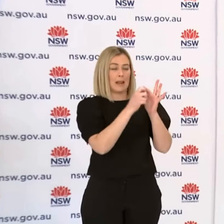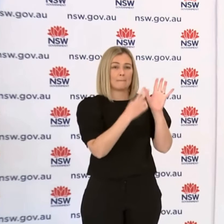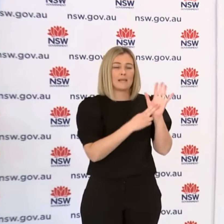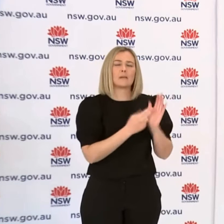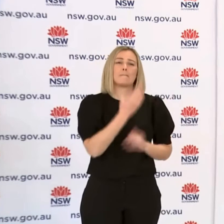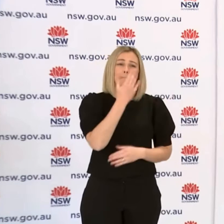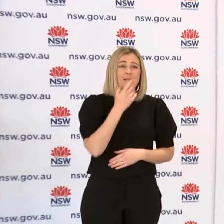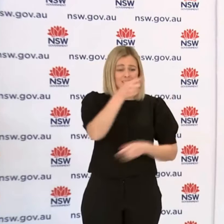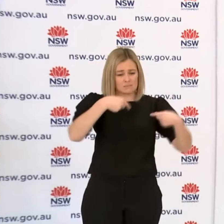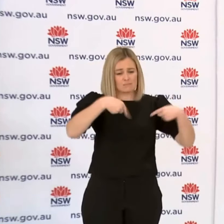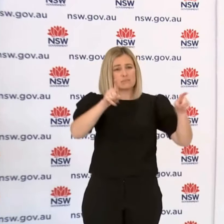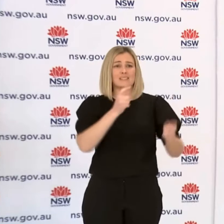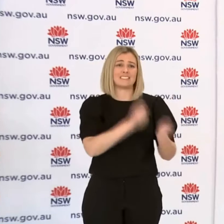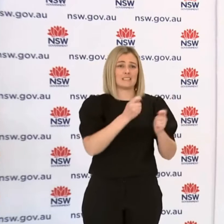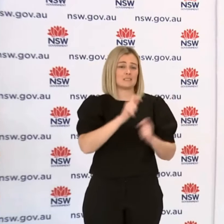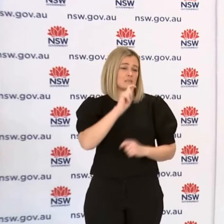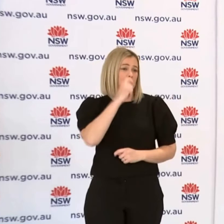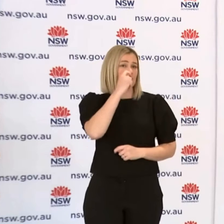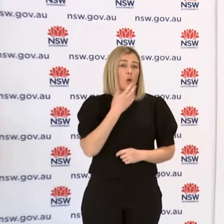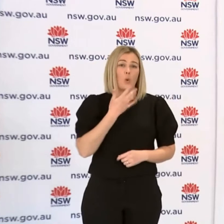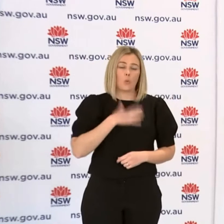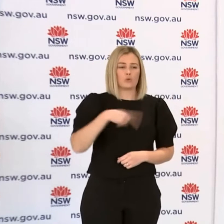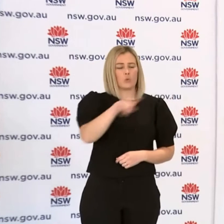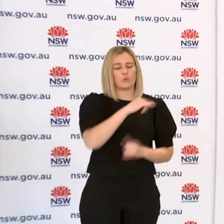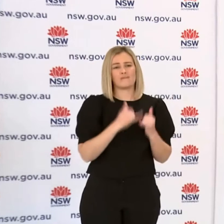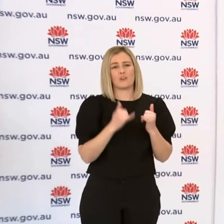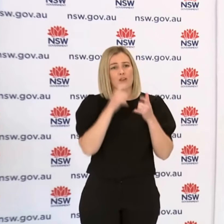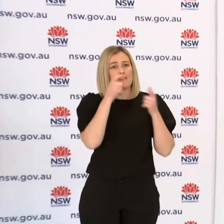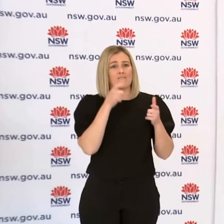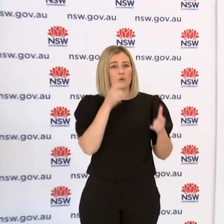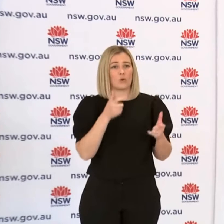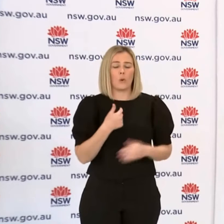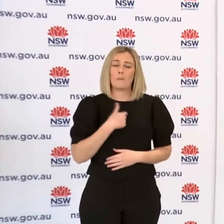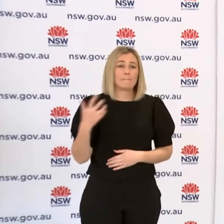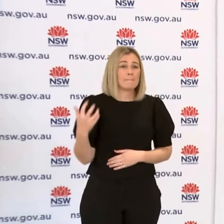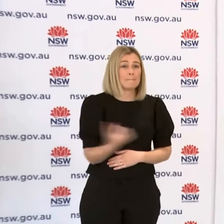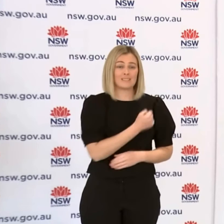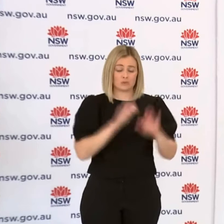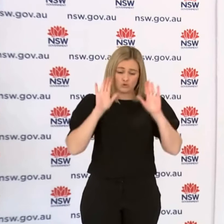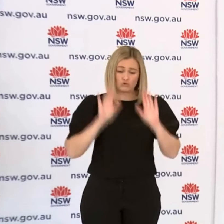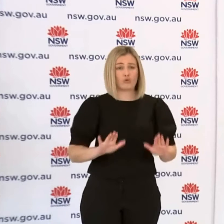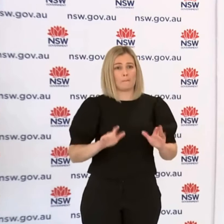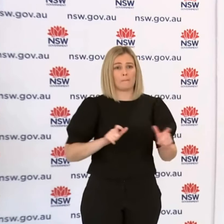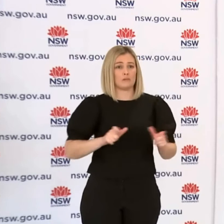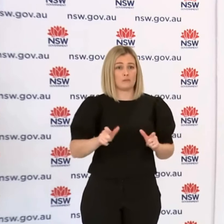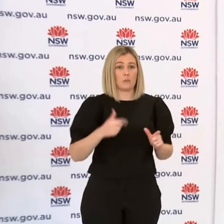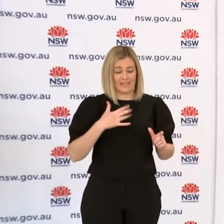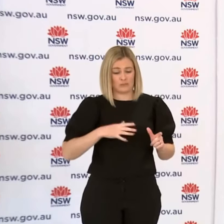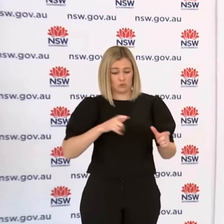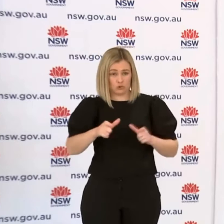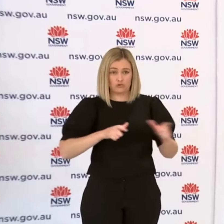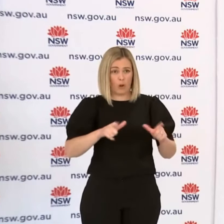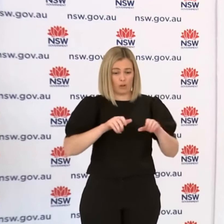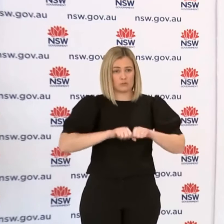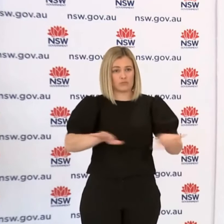Be on high alert. We really want to stop the transmission in that area before it goes further. I